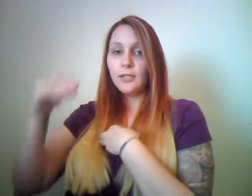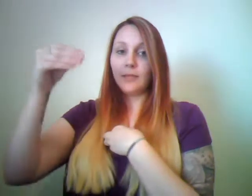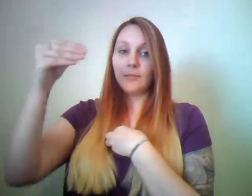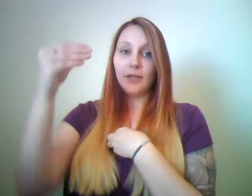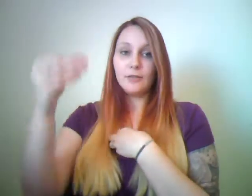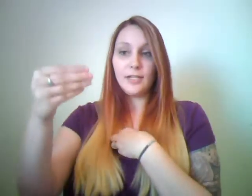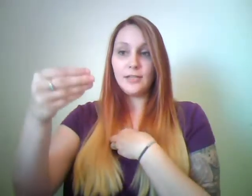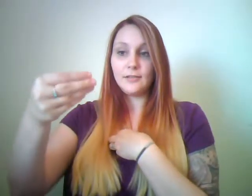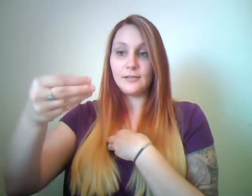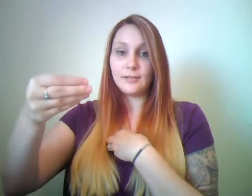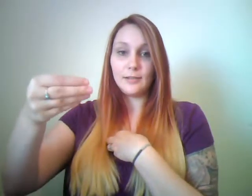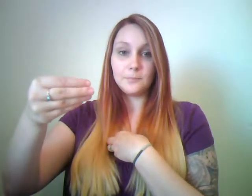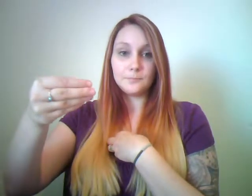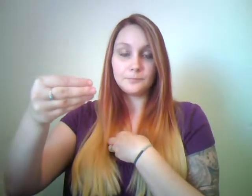my other hand is